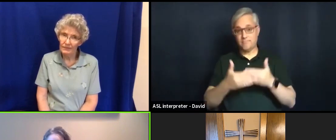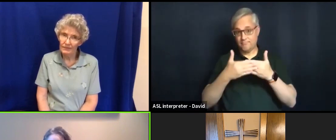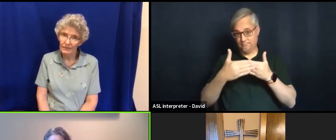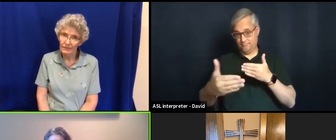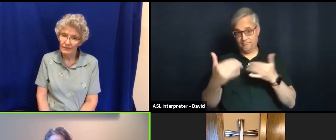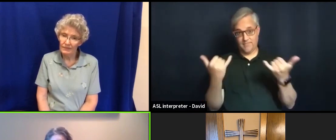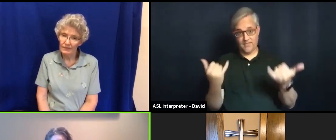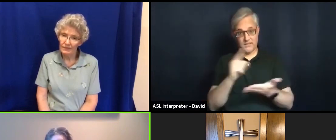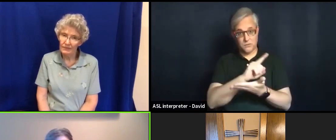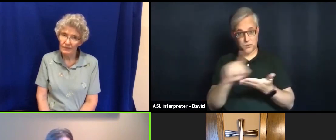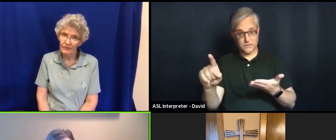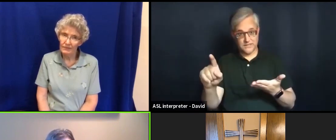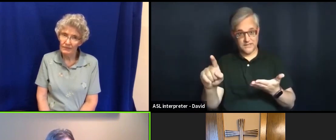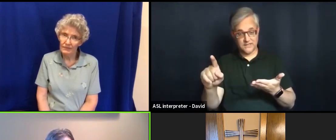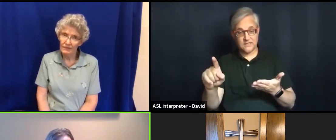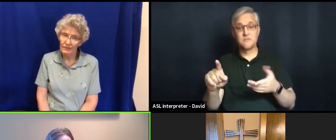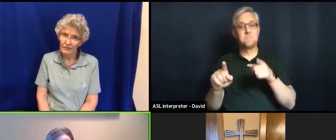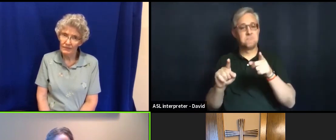know this.